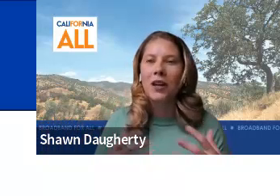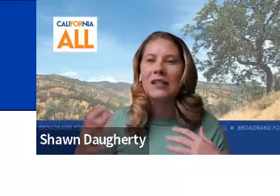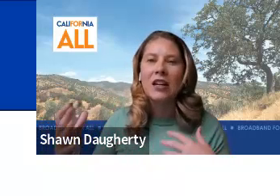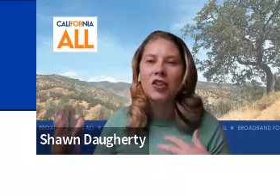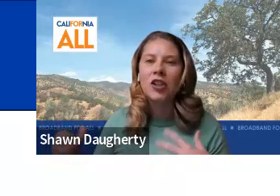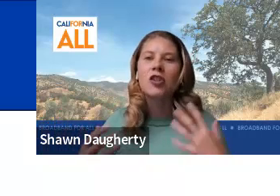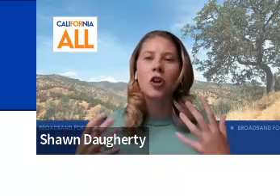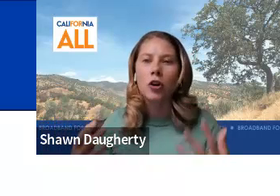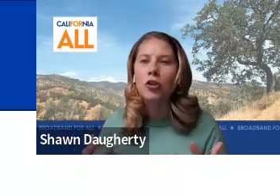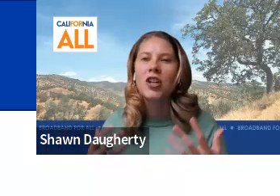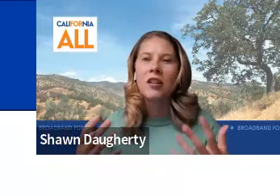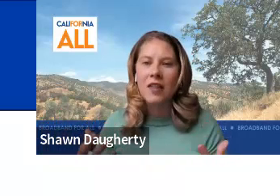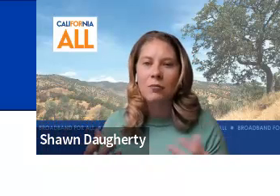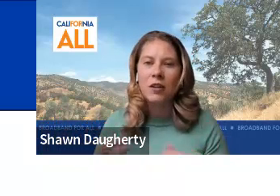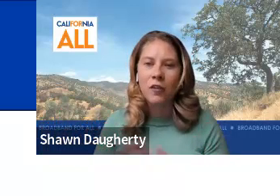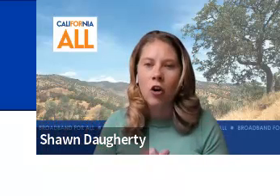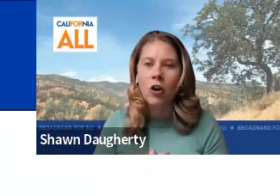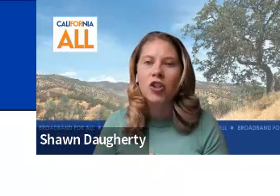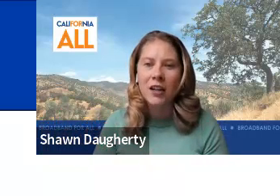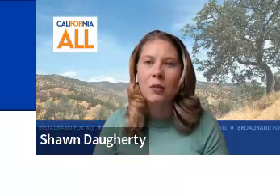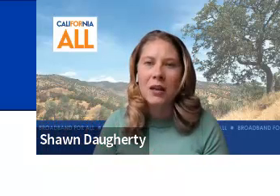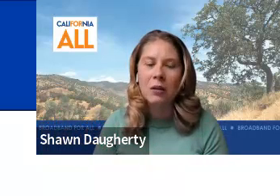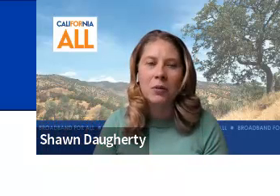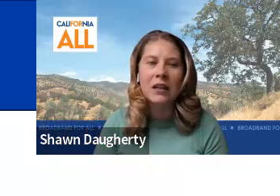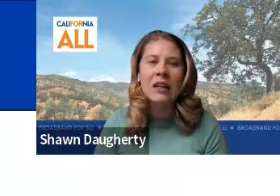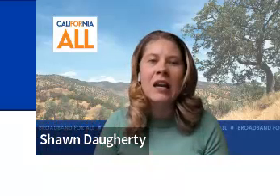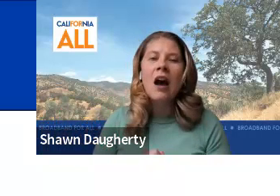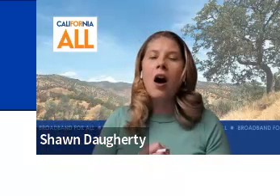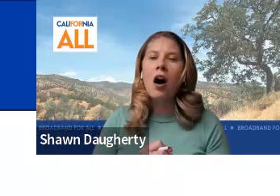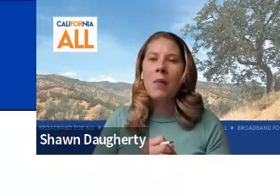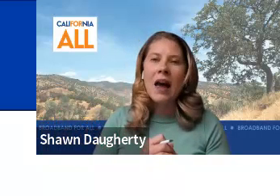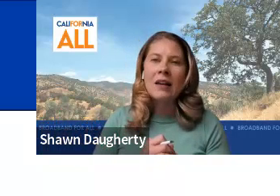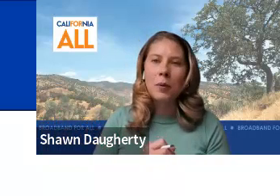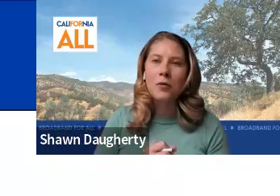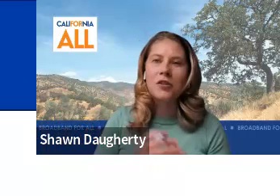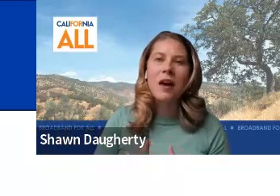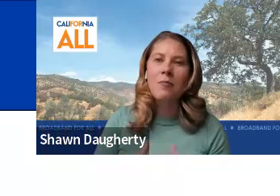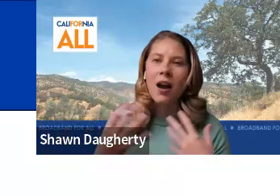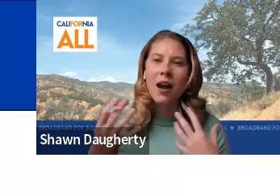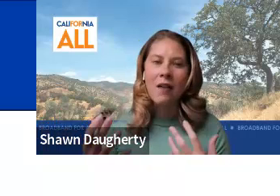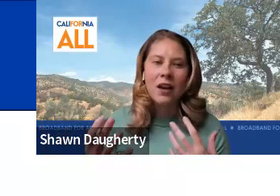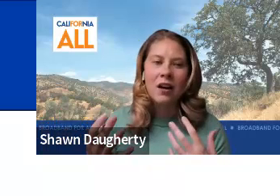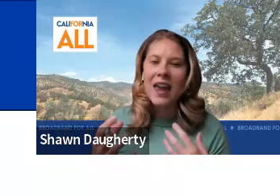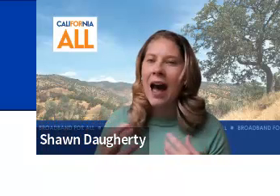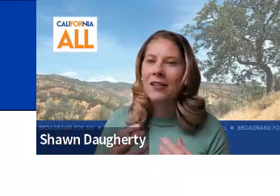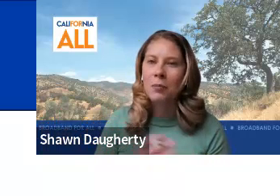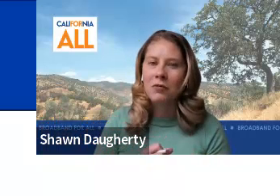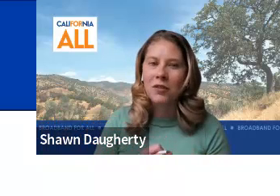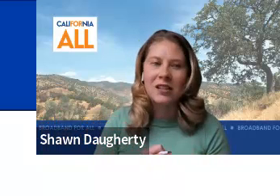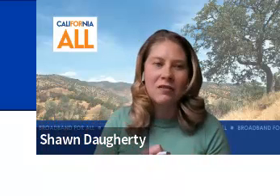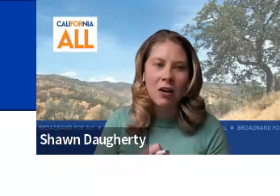different organizations urging it to be completed, as opposed to them not having the ask be received at